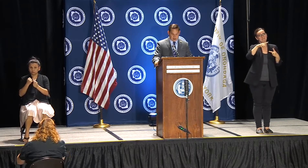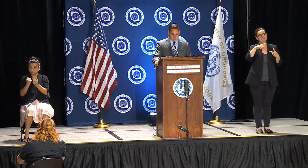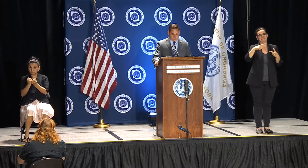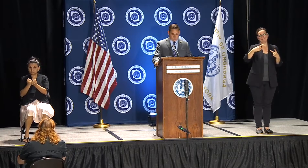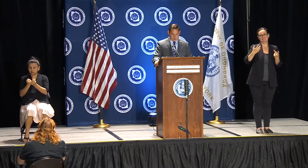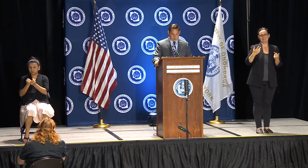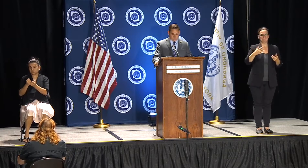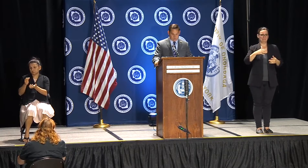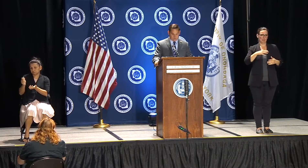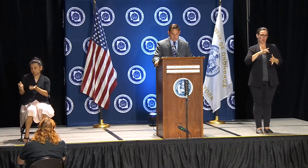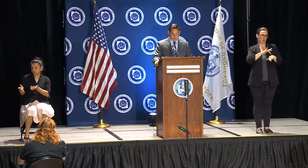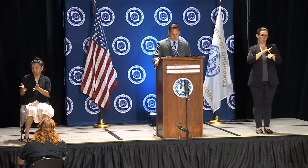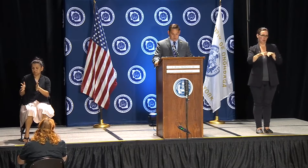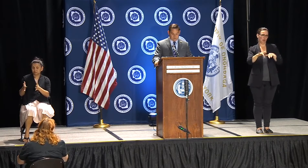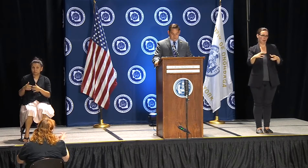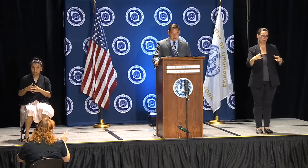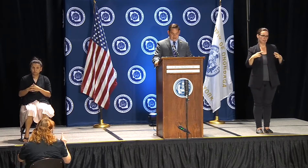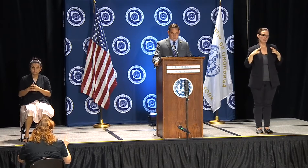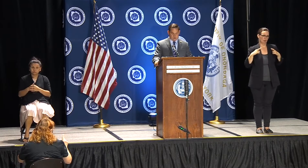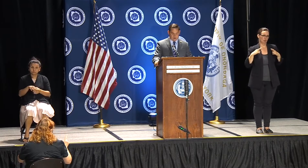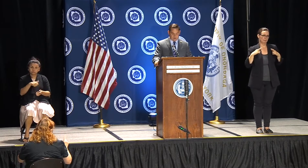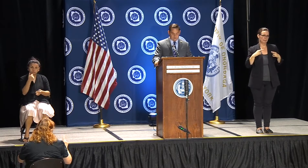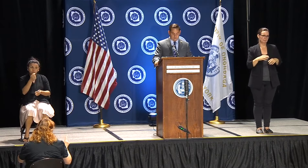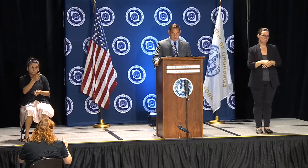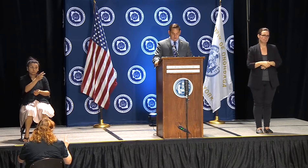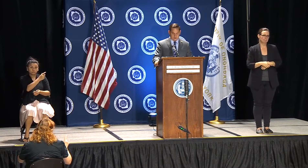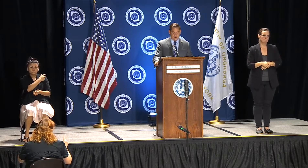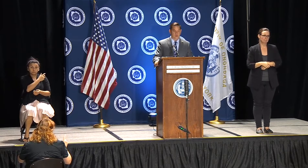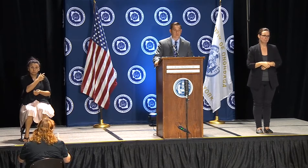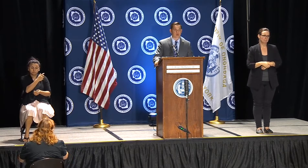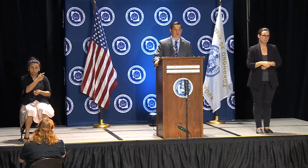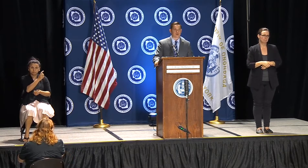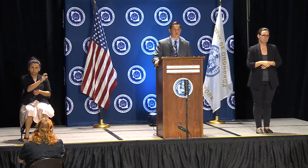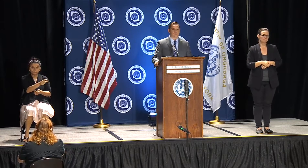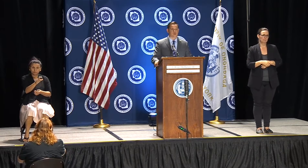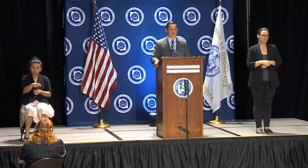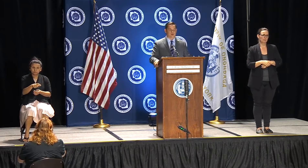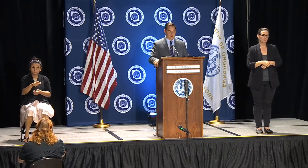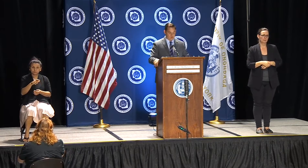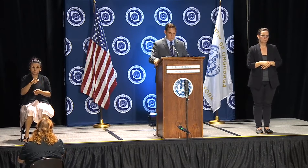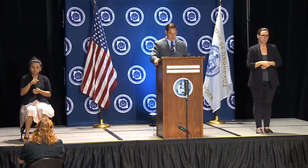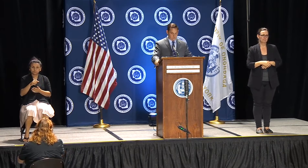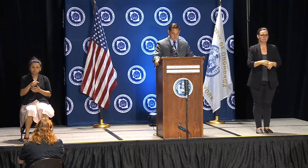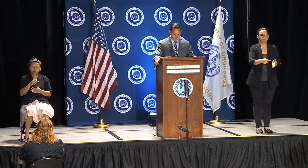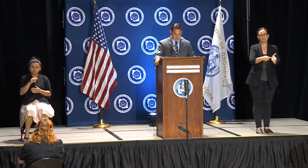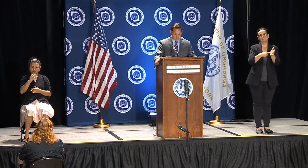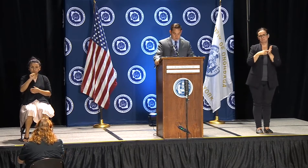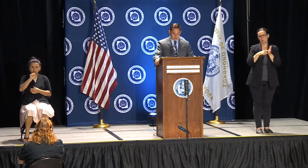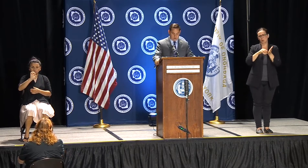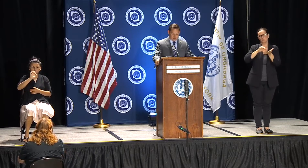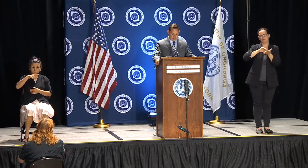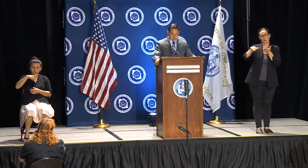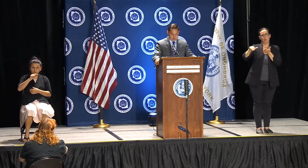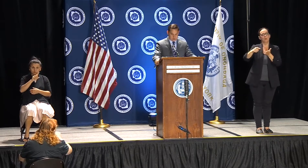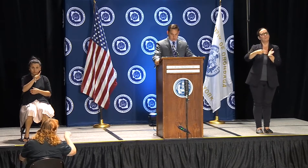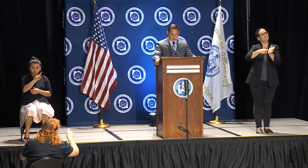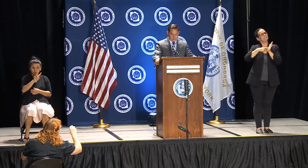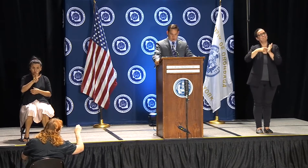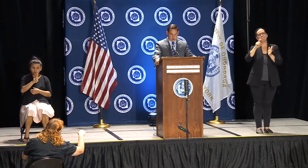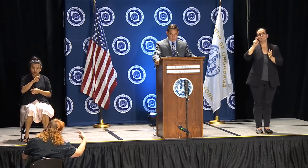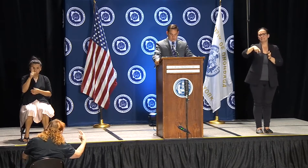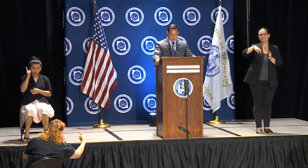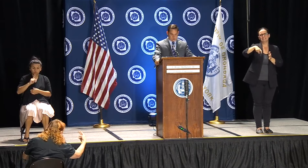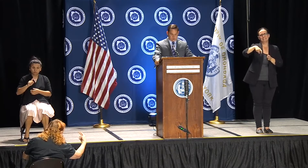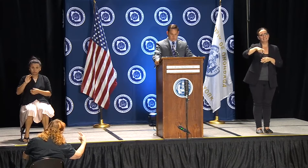and that would go from the period of 9/12 until March 31st of 2021. The